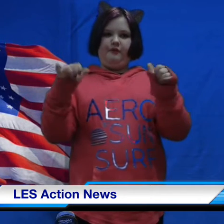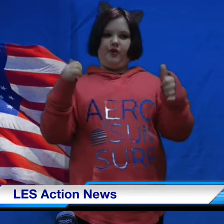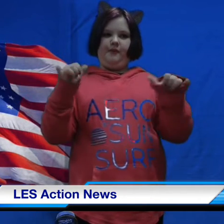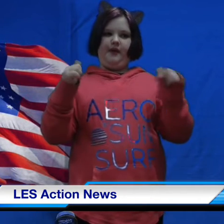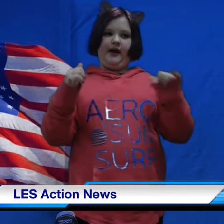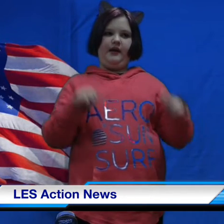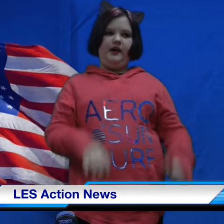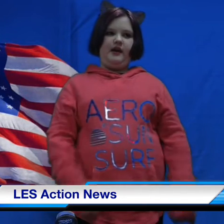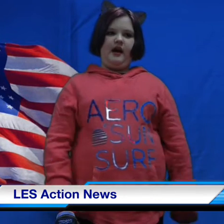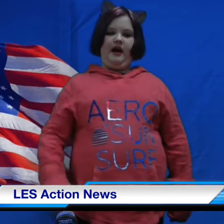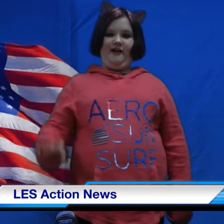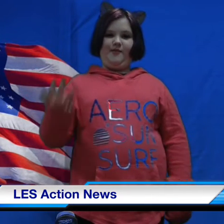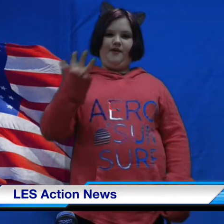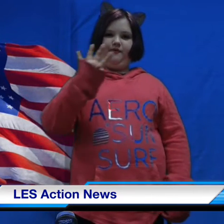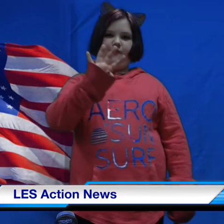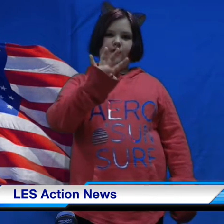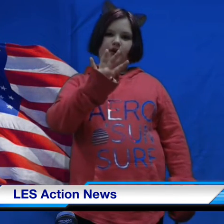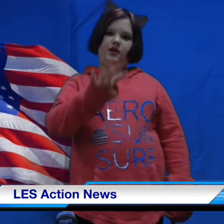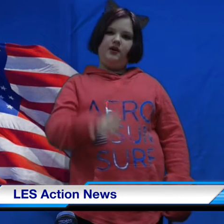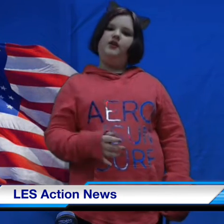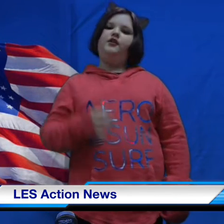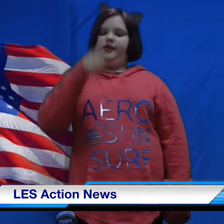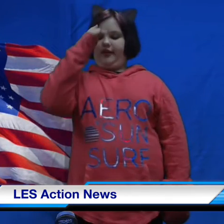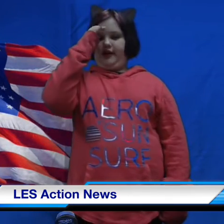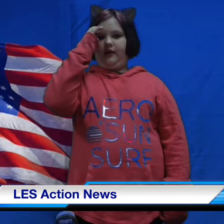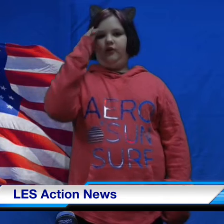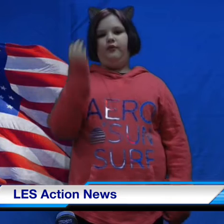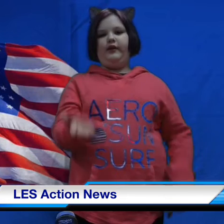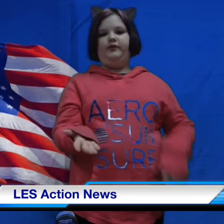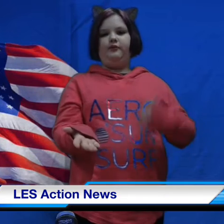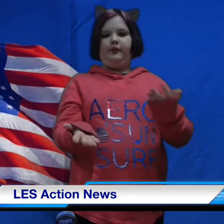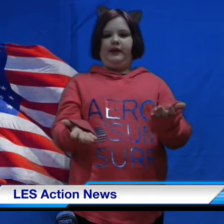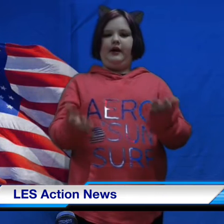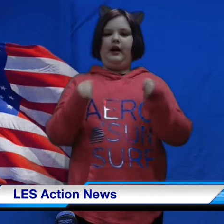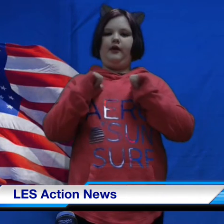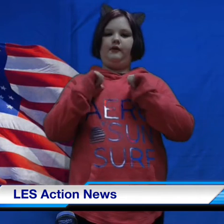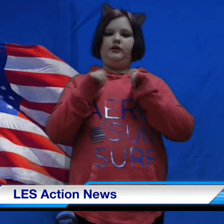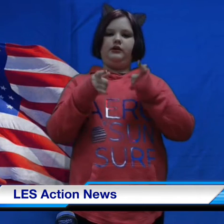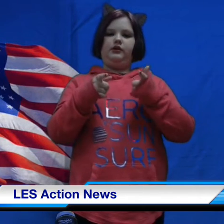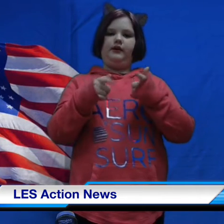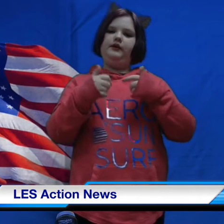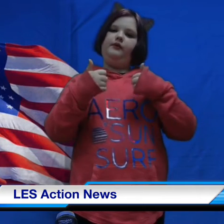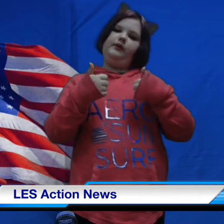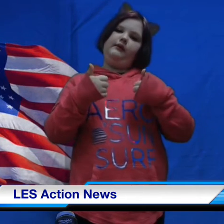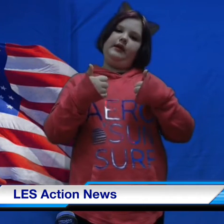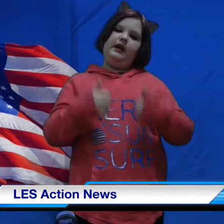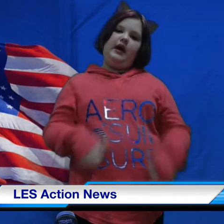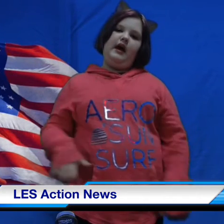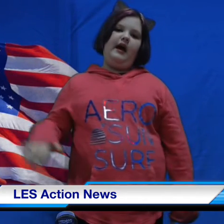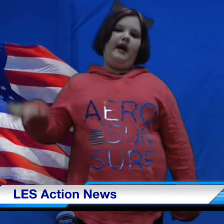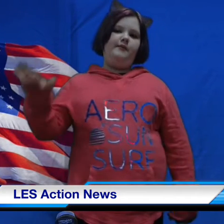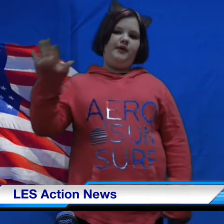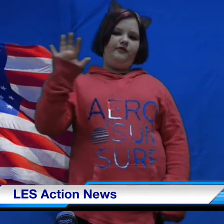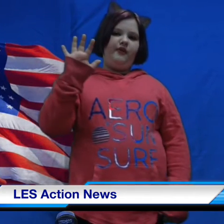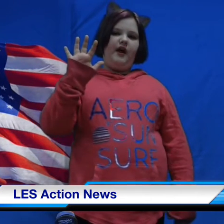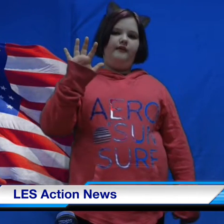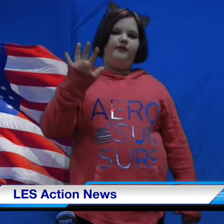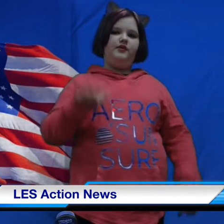before play. Habit 4, think, win. I win, you win, we win. Habit 5,